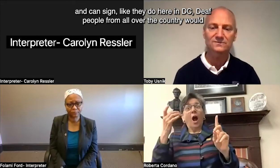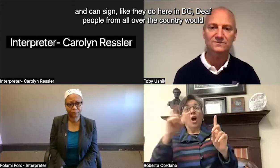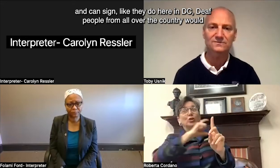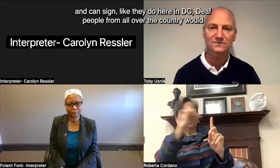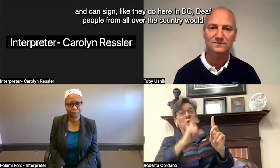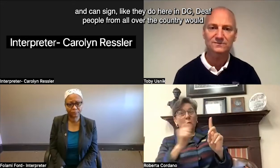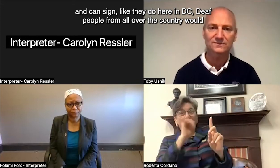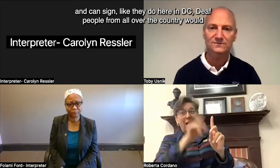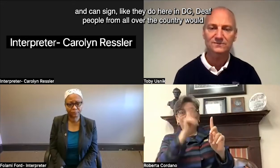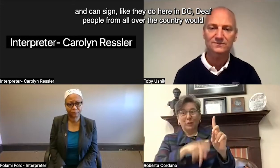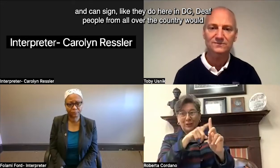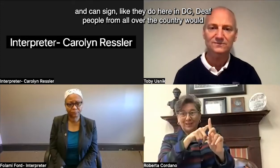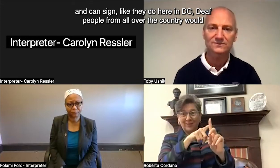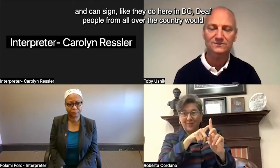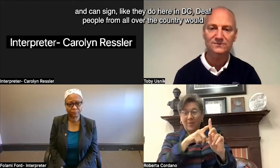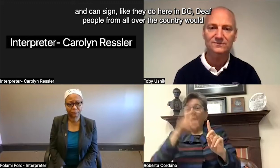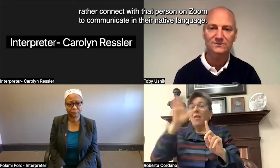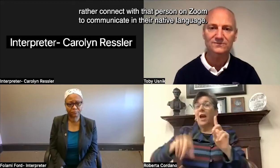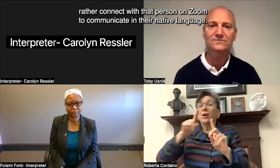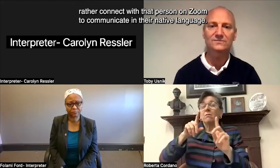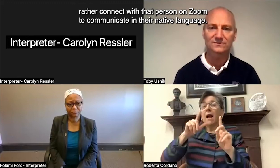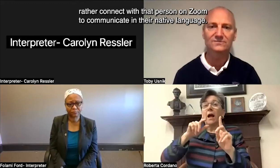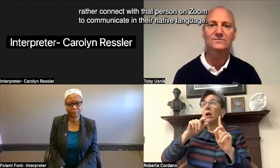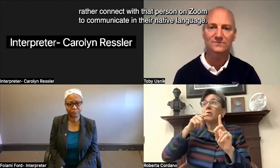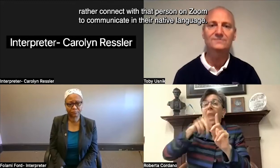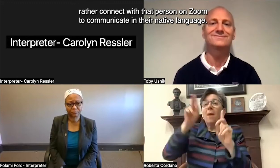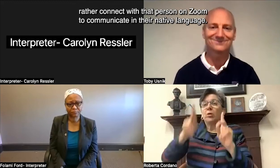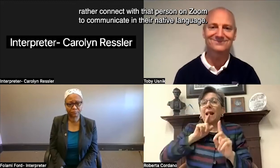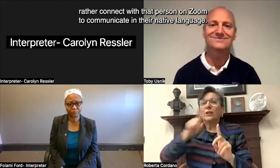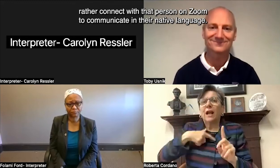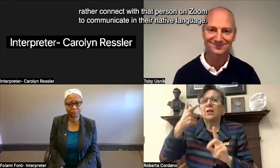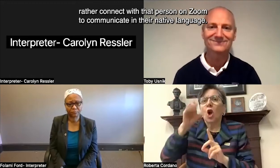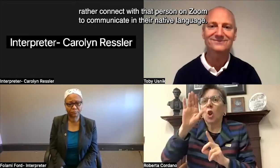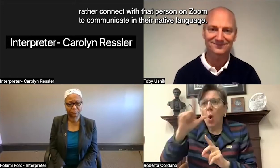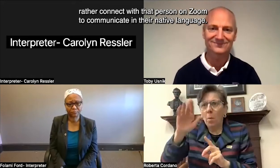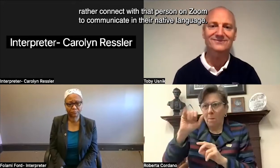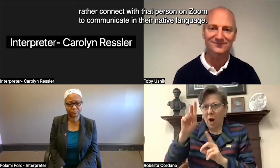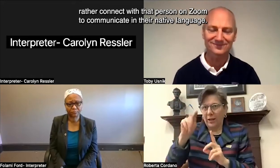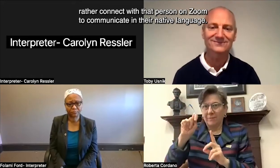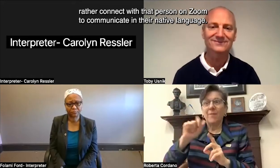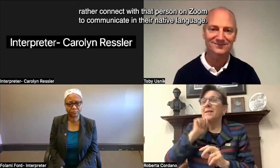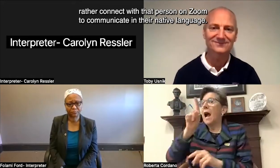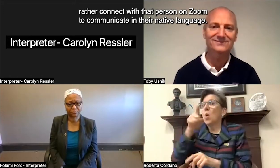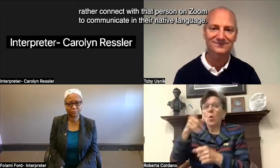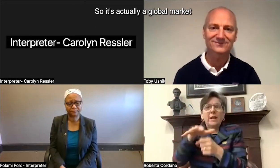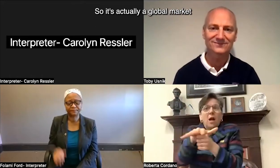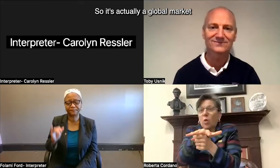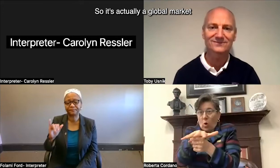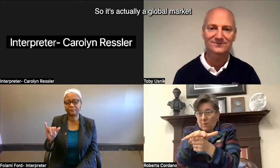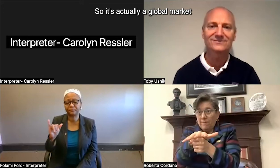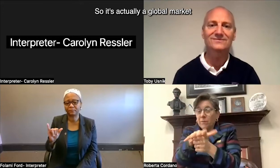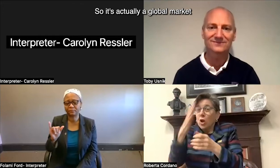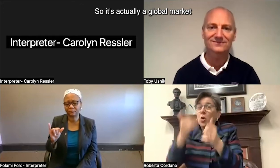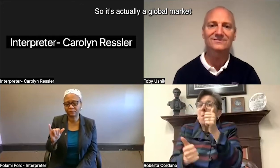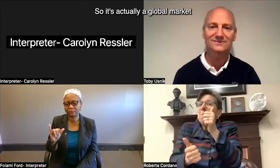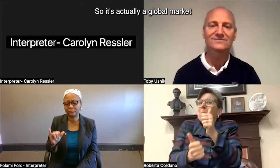the country would rather connect with that person on Zoom to communicate in their native language. So, it's actually a global market